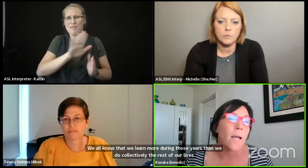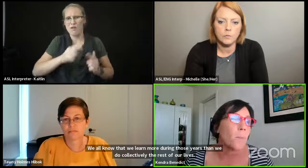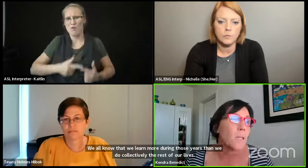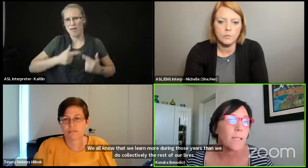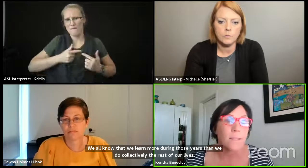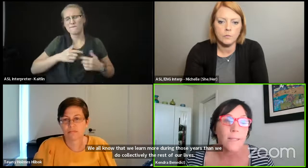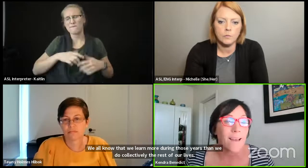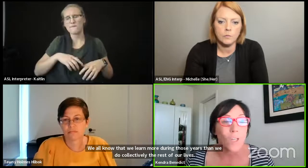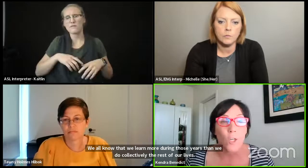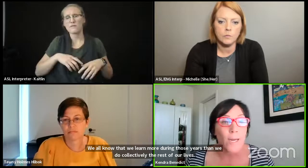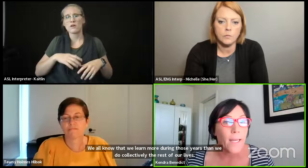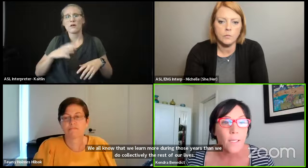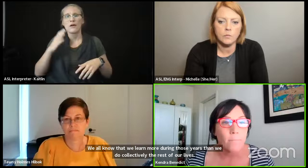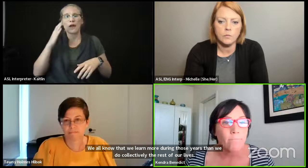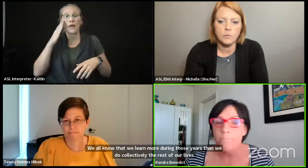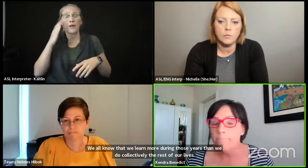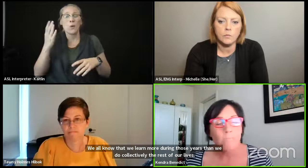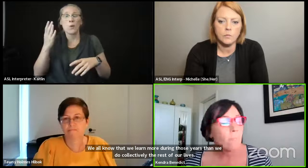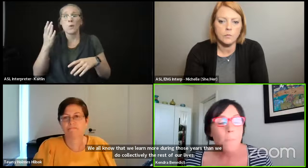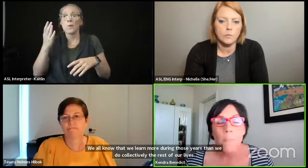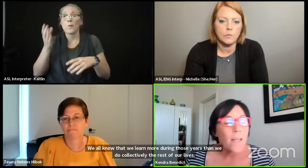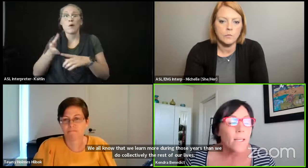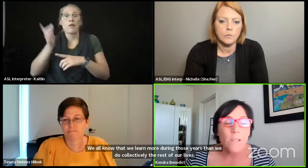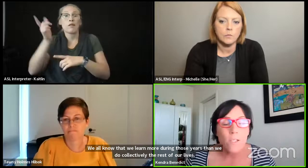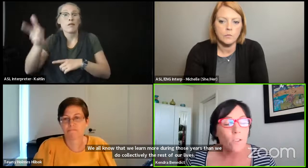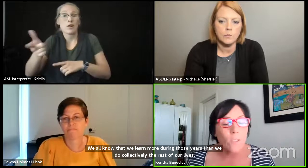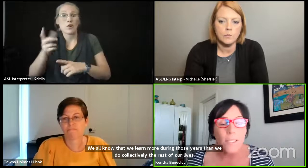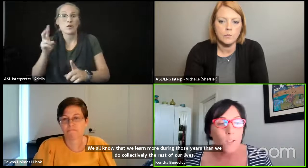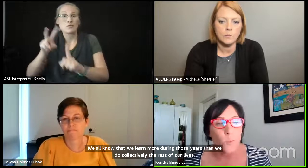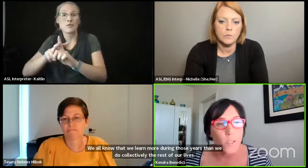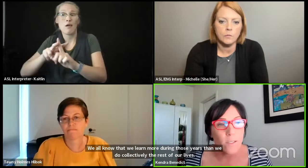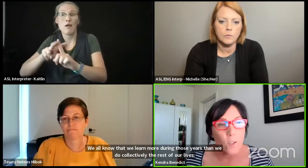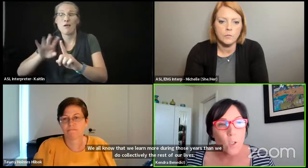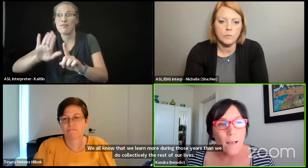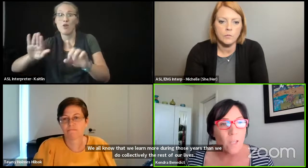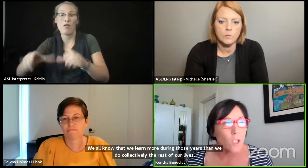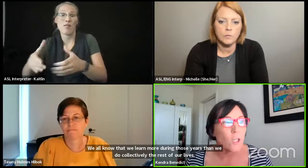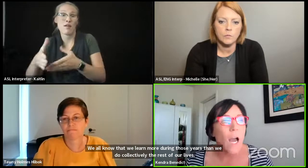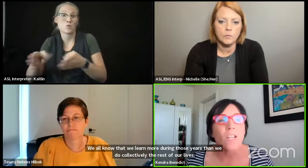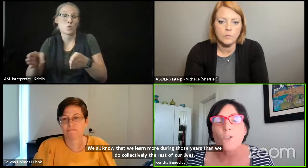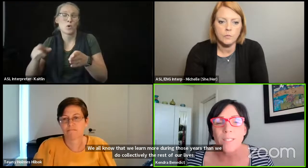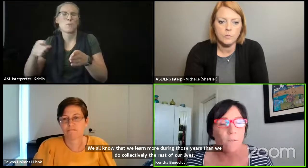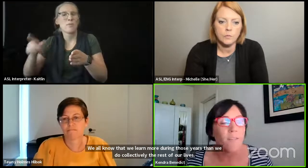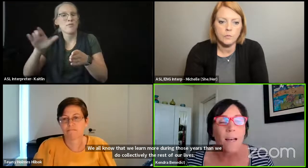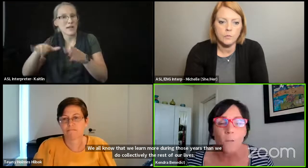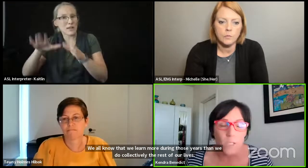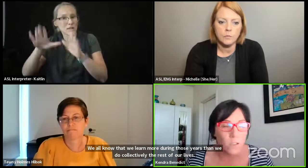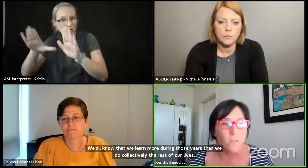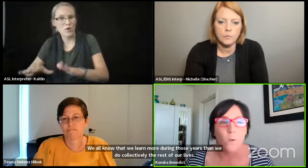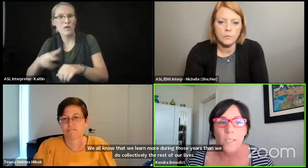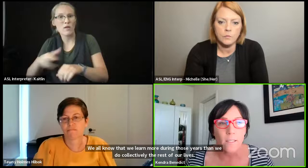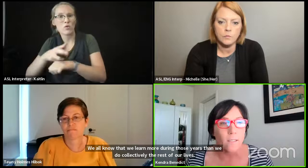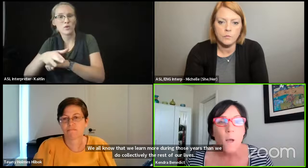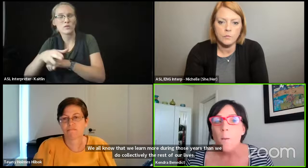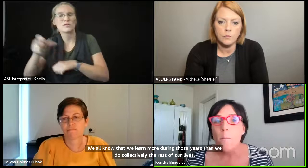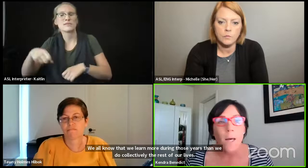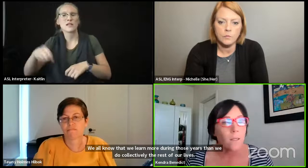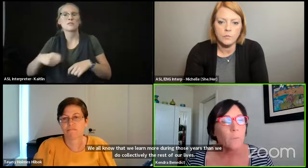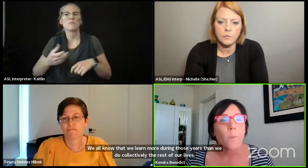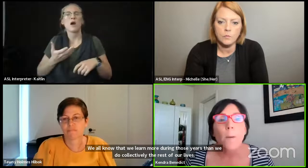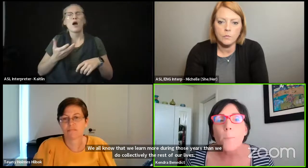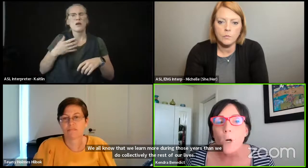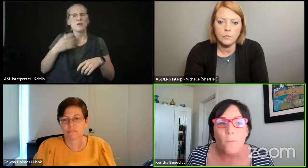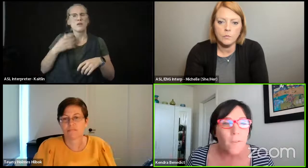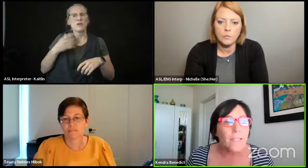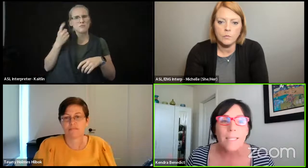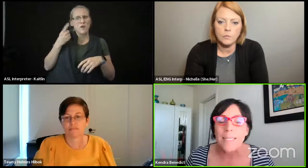school on up and things like that are great. Hearing children get to preschool having heard hundreds of thousands of voices